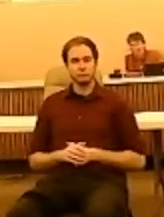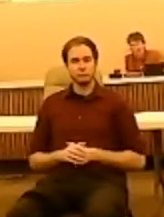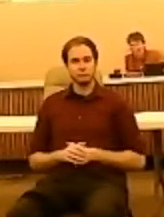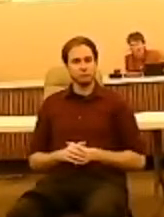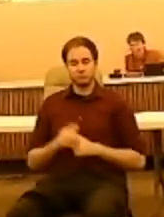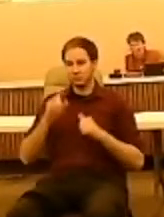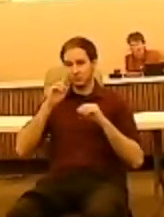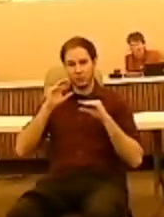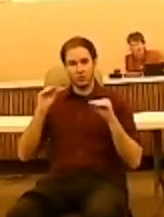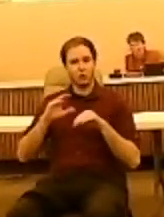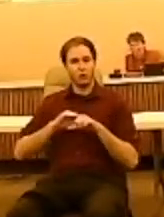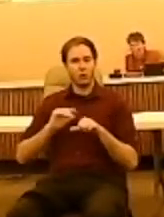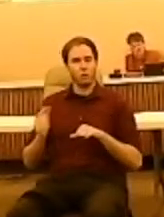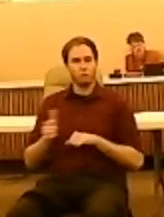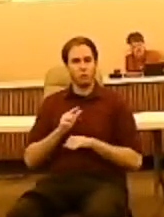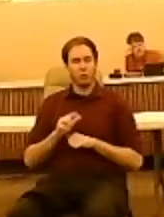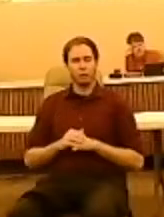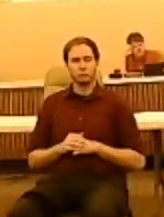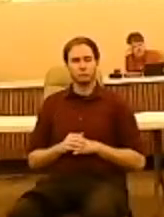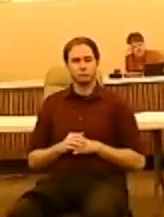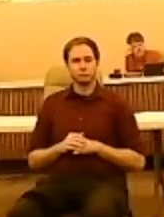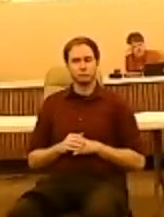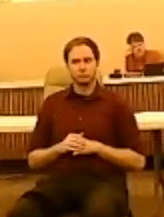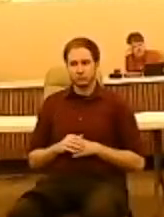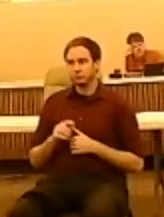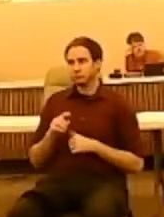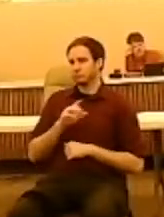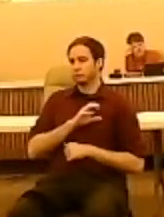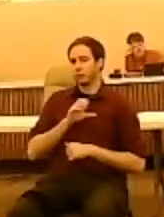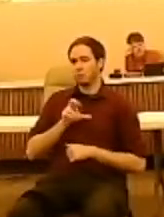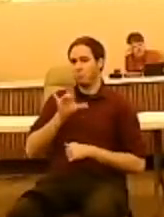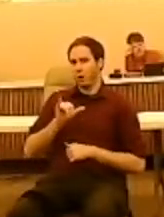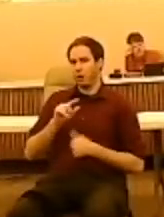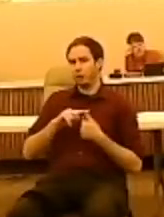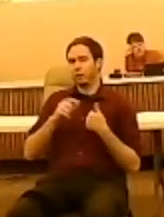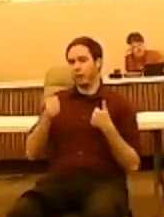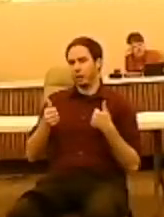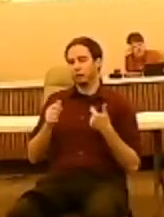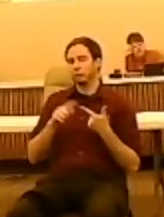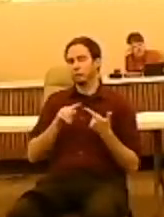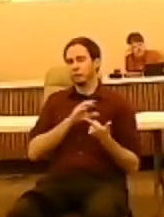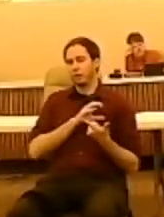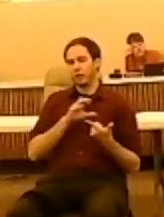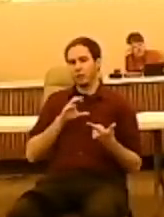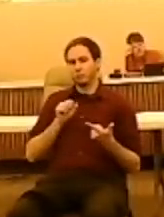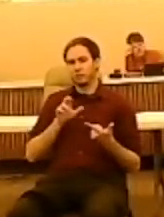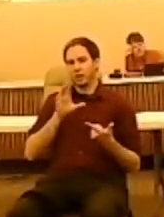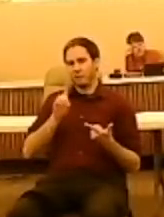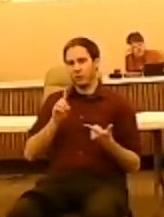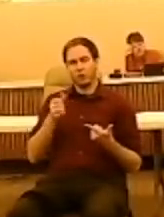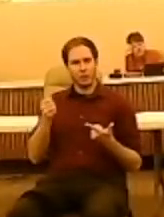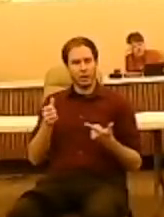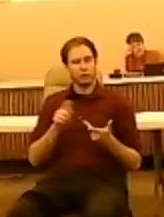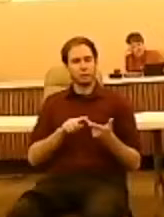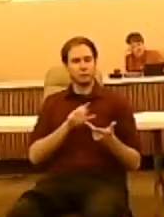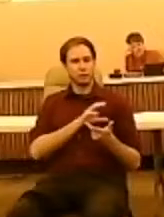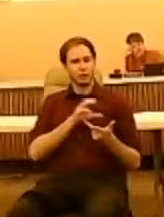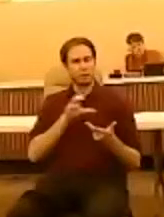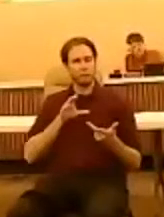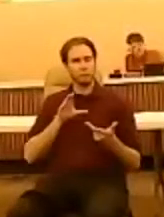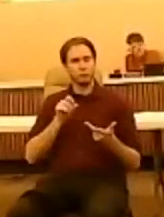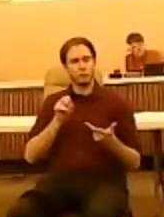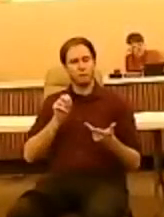Hearing none, please call the roll. Councilmember Barley, Aye. Councilmember Stafford. Aye.